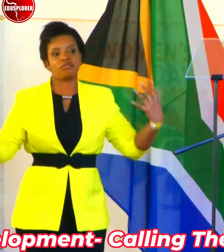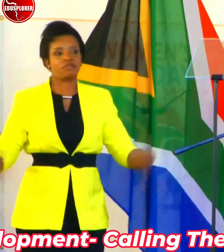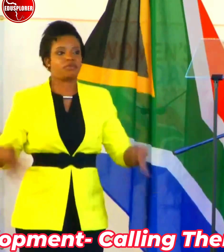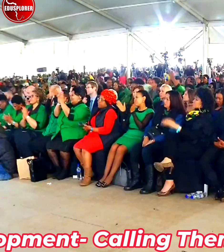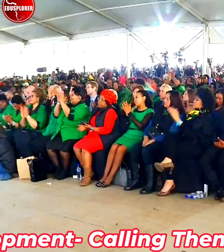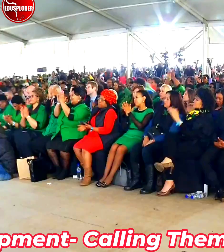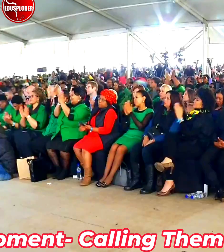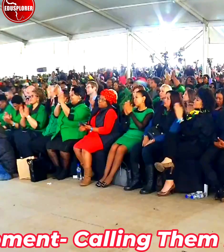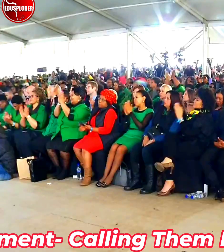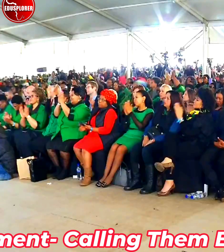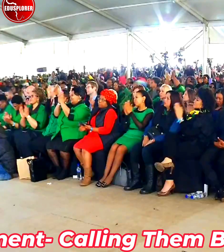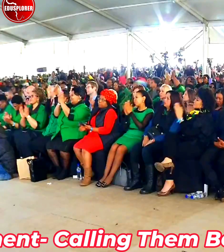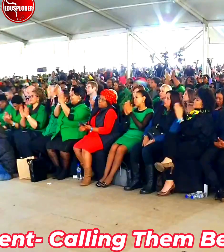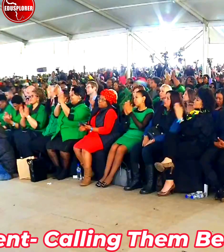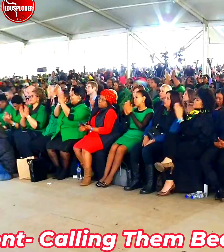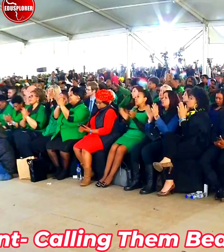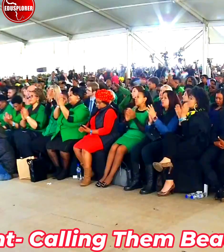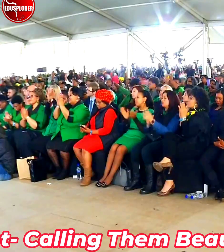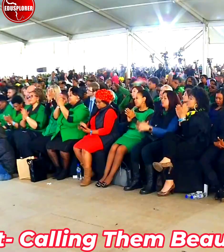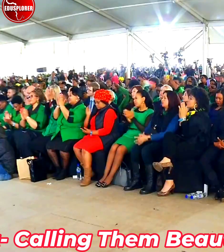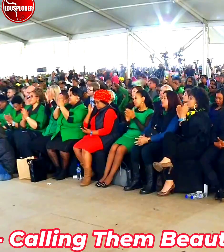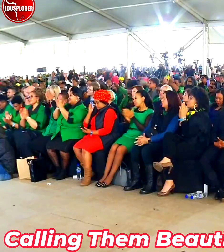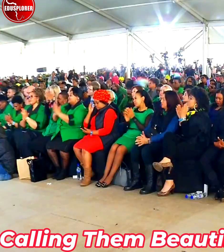are the mothers of the nation.